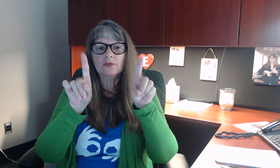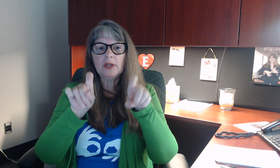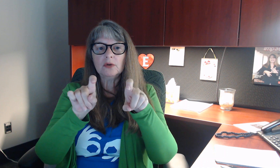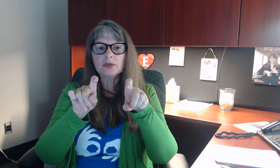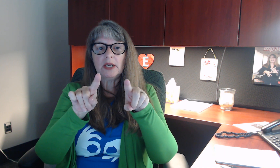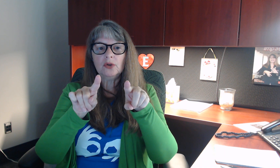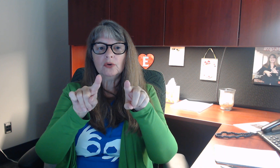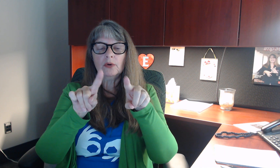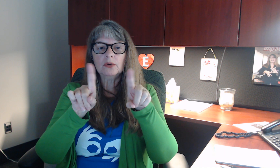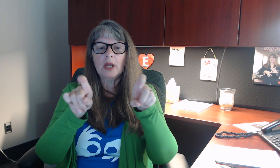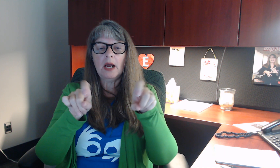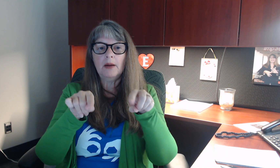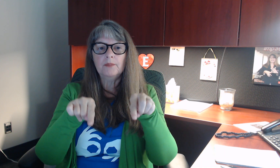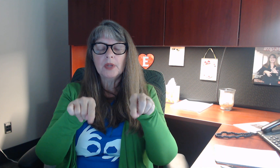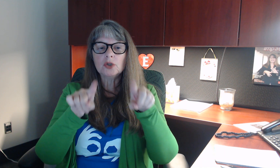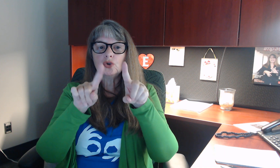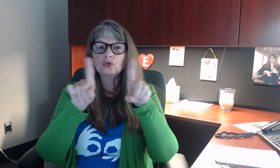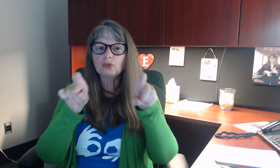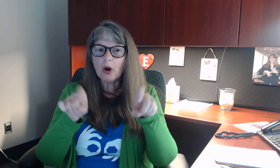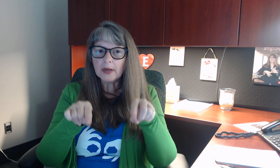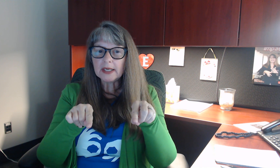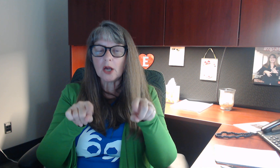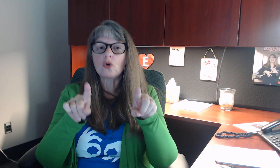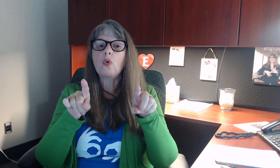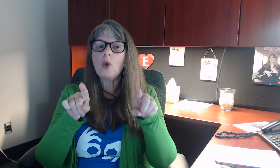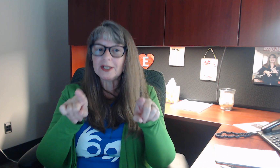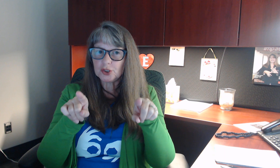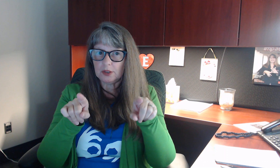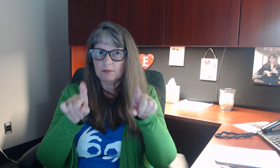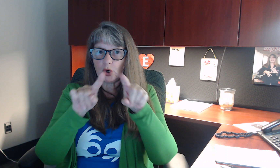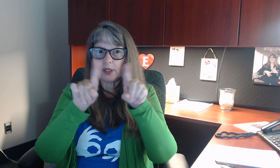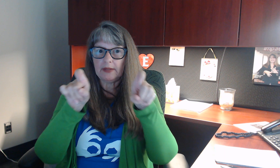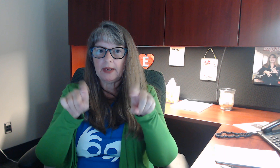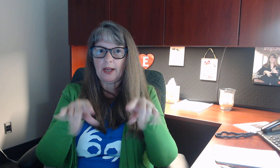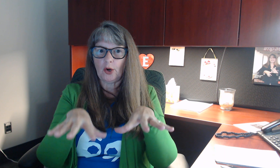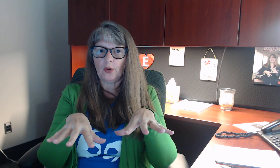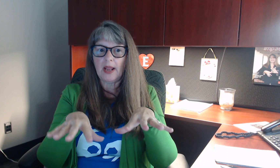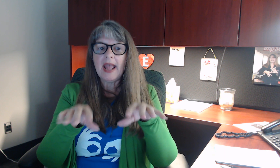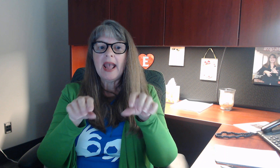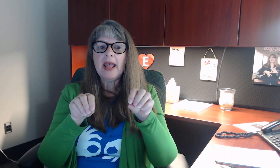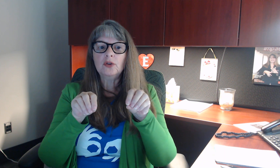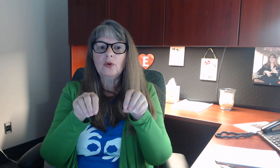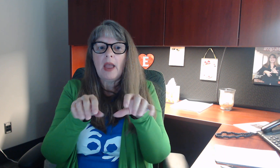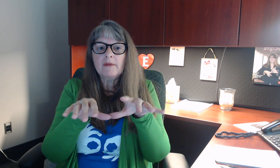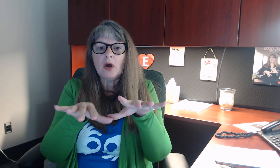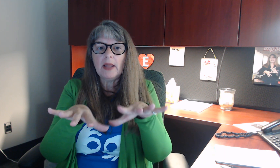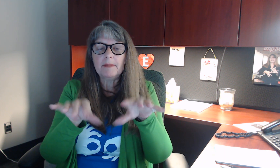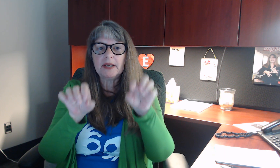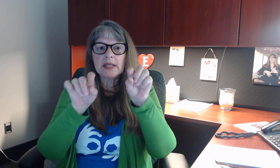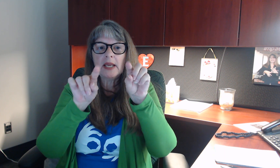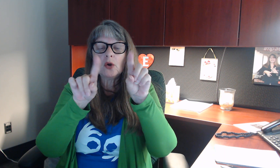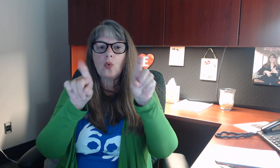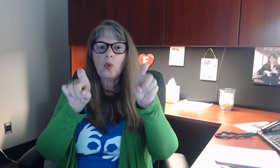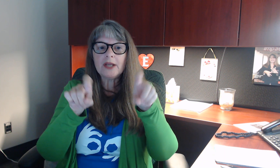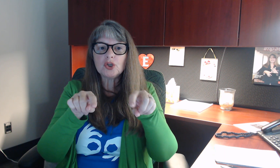fingers and you're drawing a question mark in the air. And you have it all out because questions,